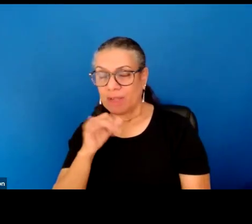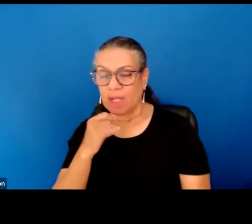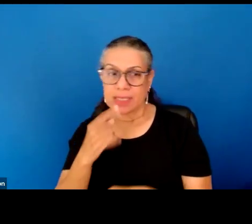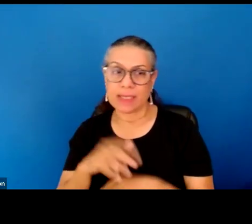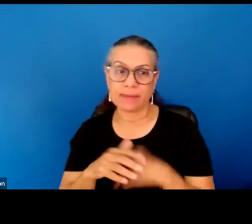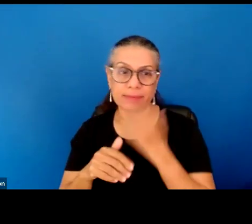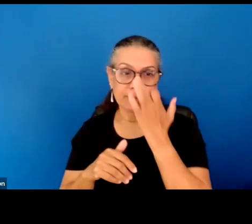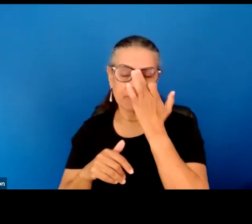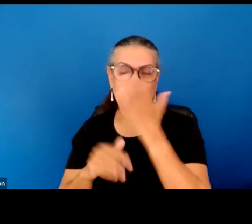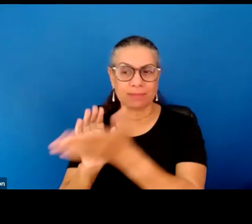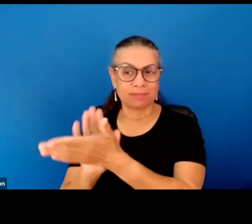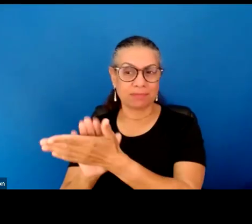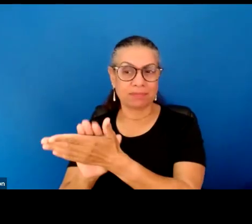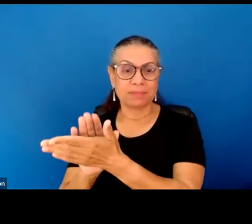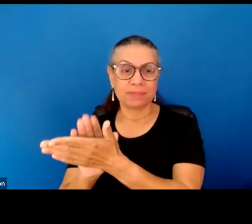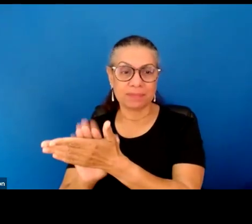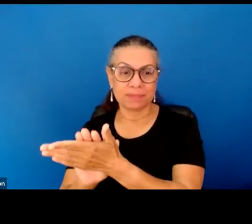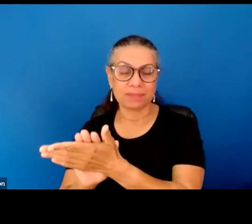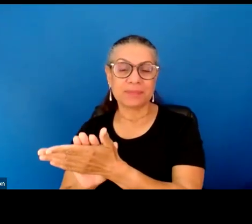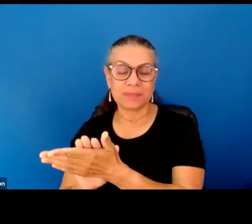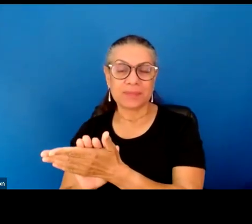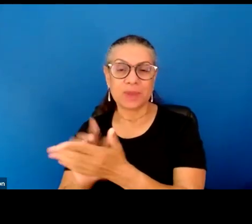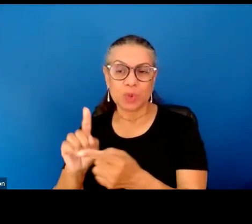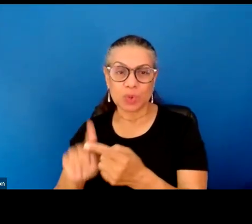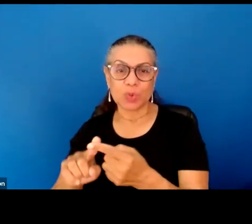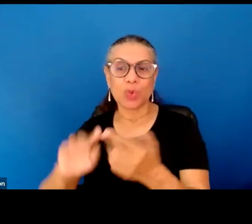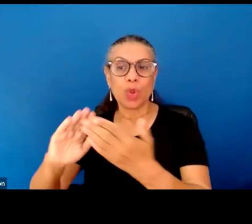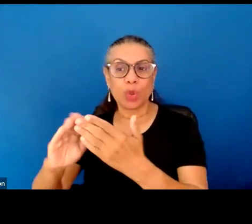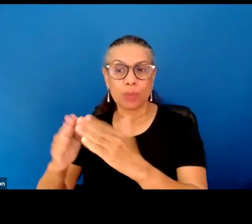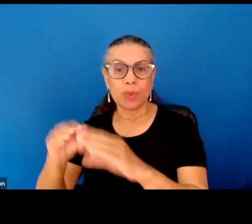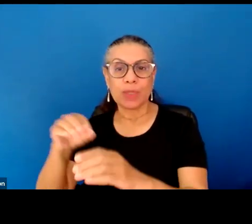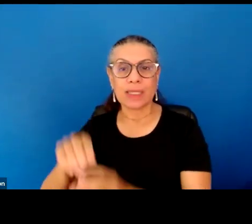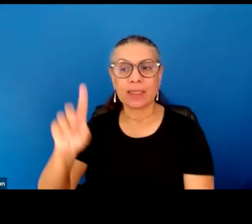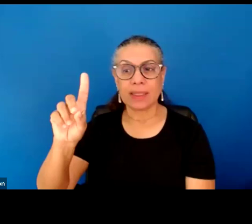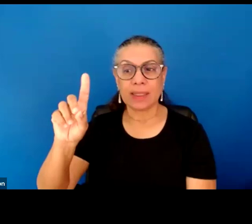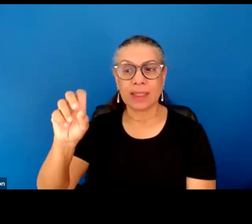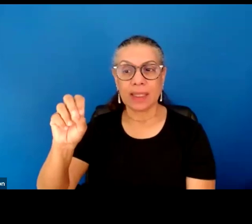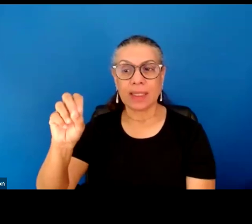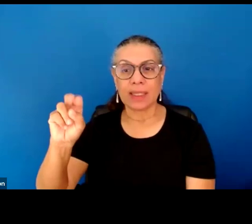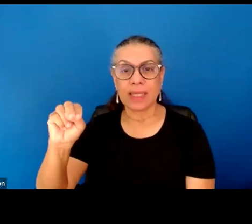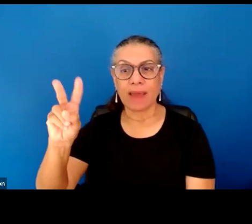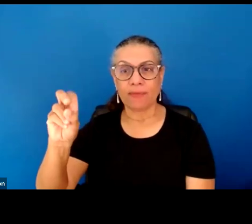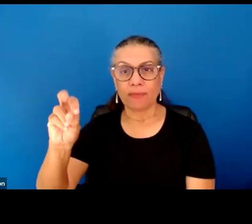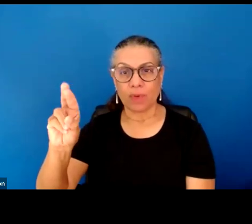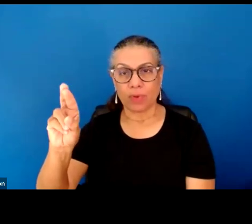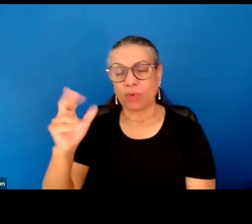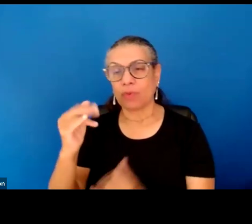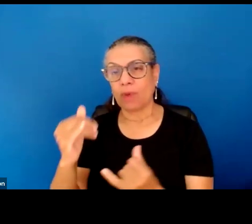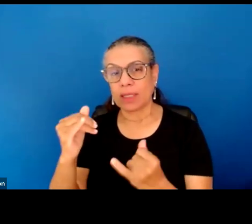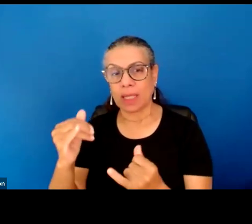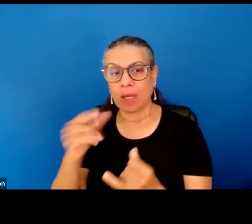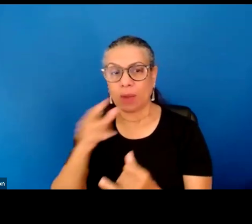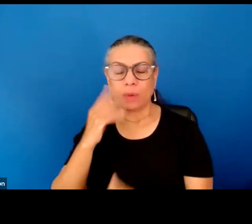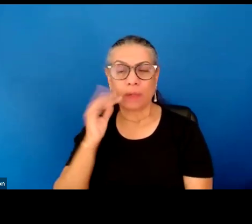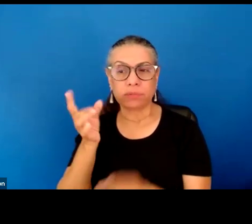send a shout out to the community in Denver right now that's experiencing